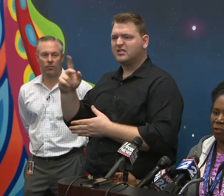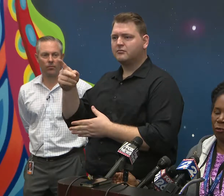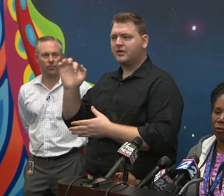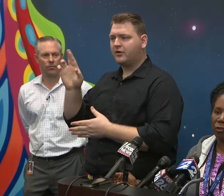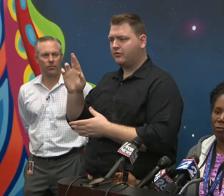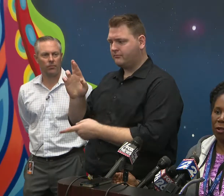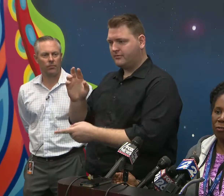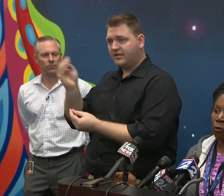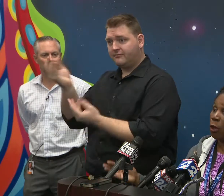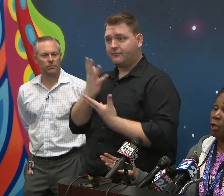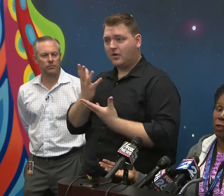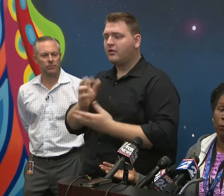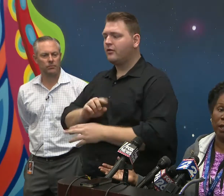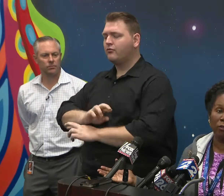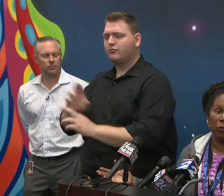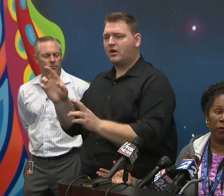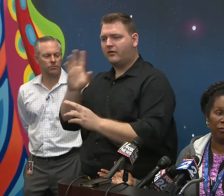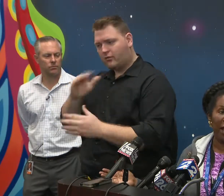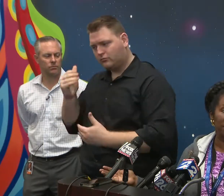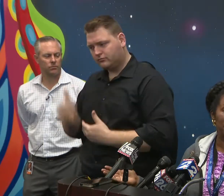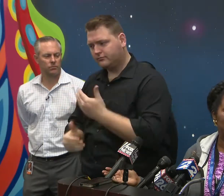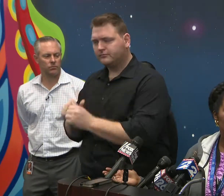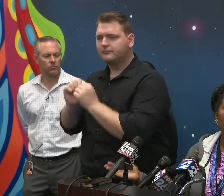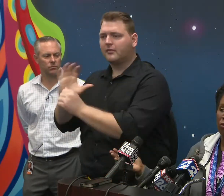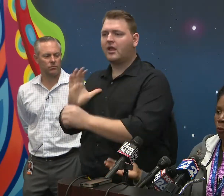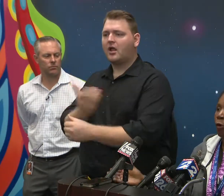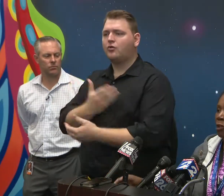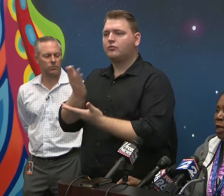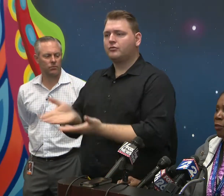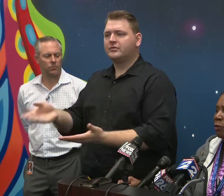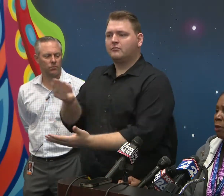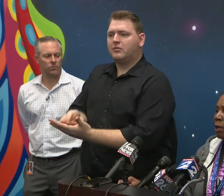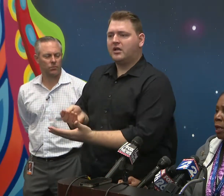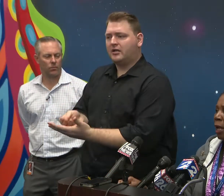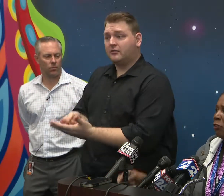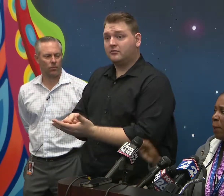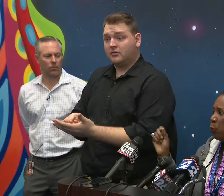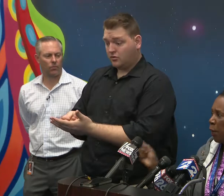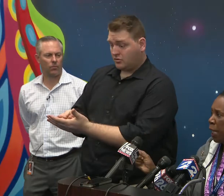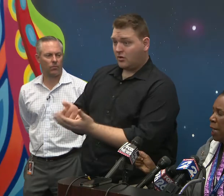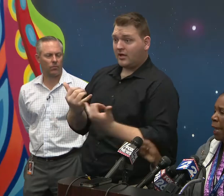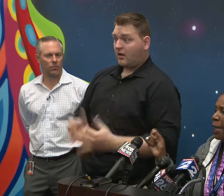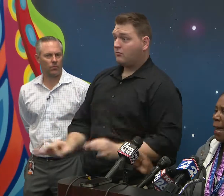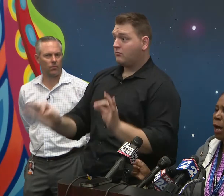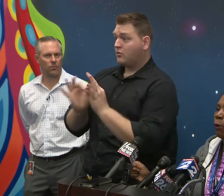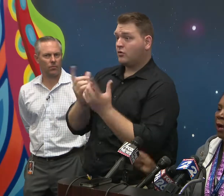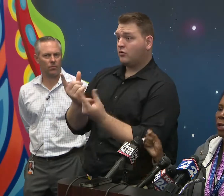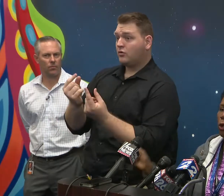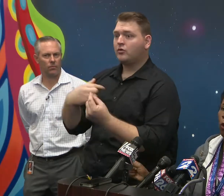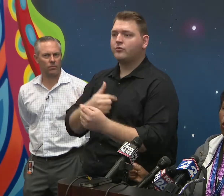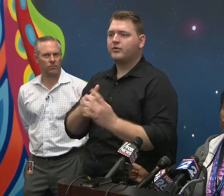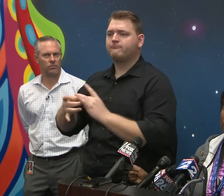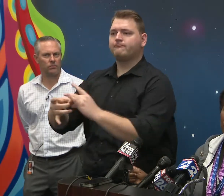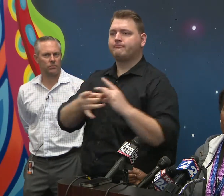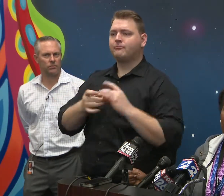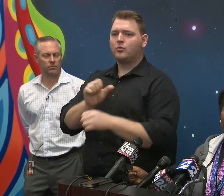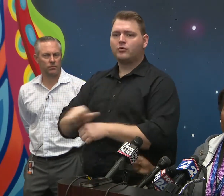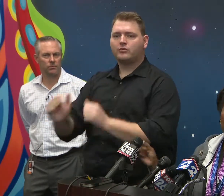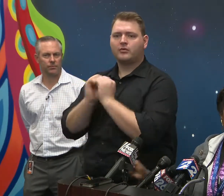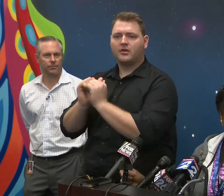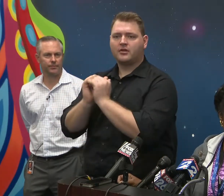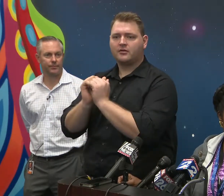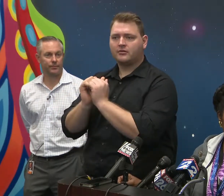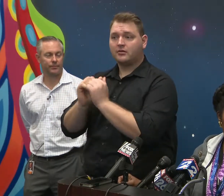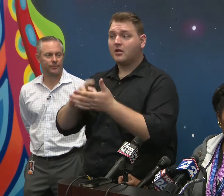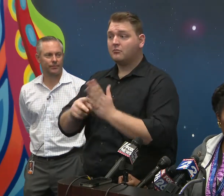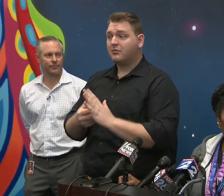our resources. So the only thing we can do here in Texas is to work together and to be we and our and yours and